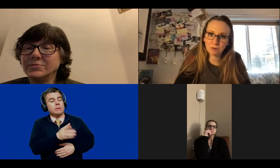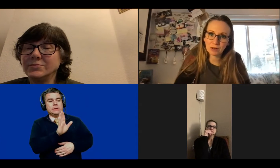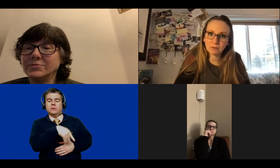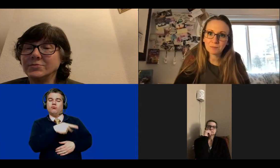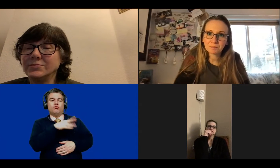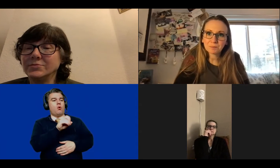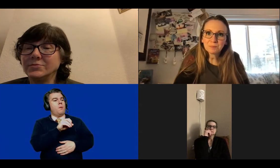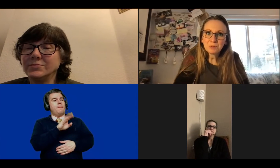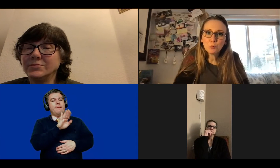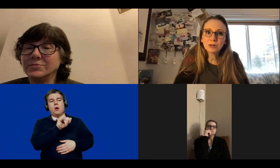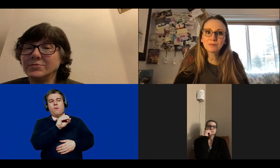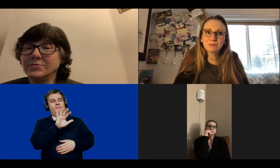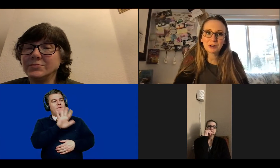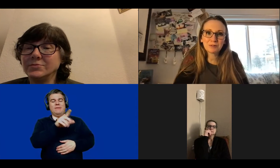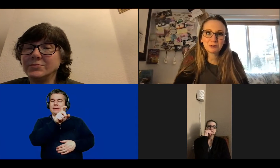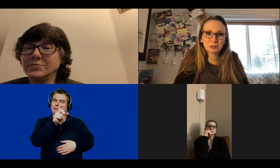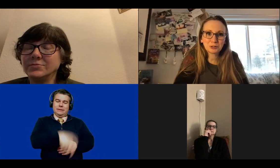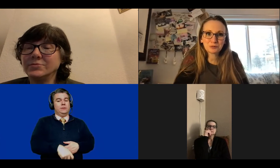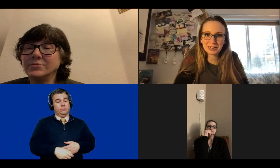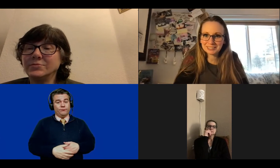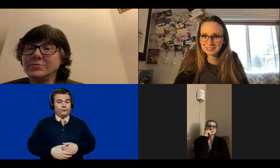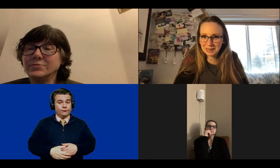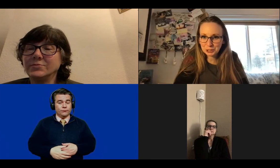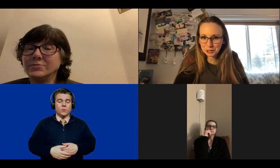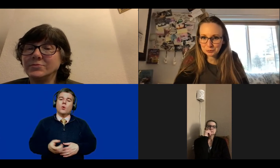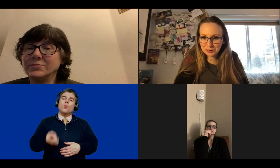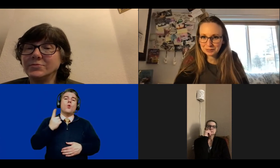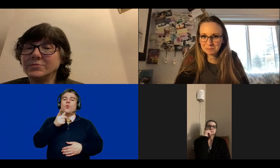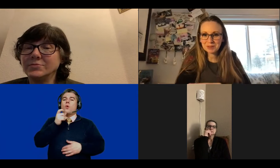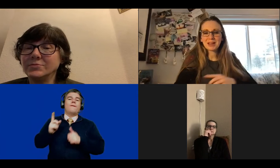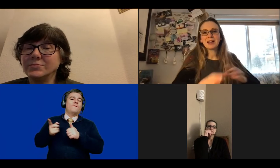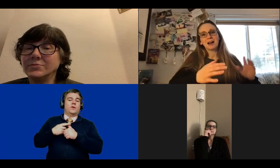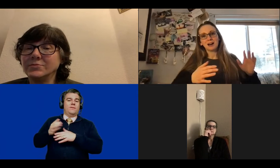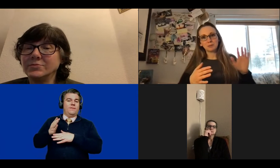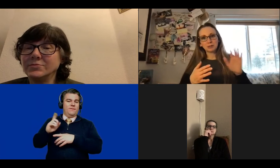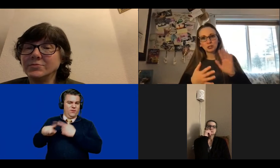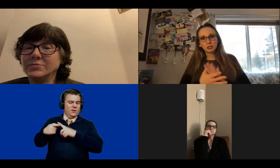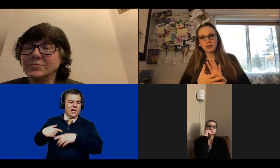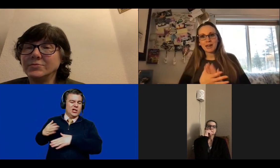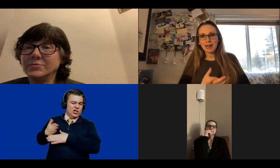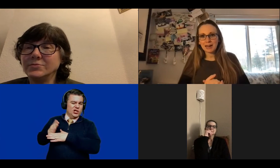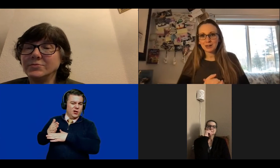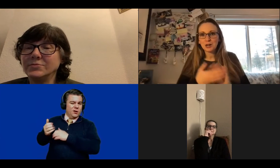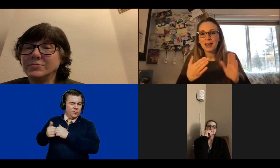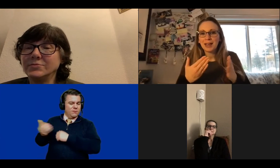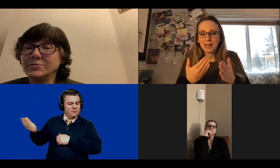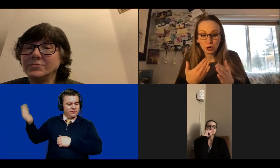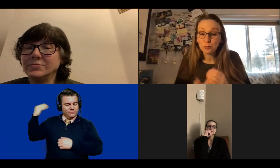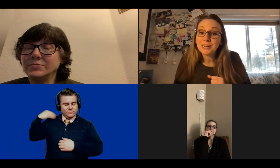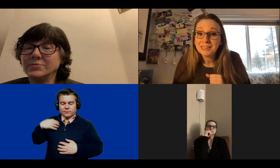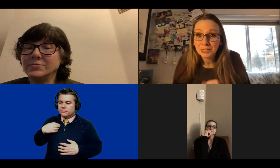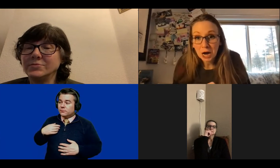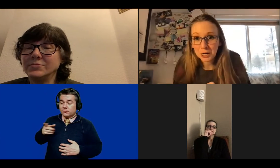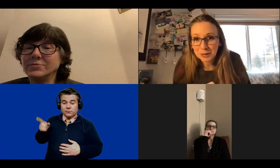get PROBIO5. One of the very first friends that I shared with, she had